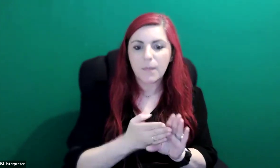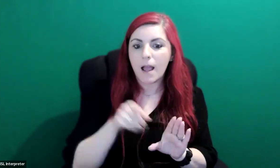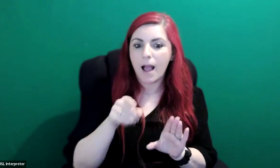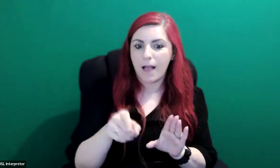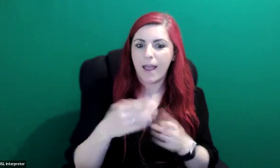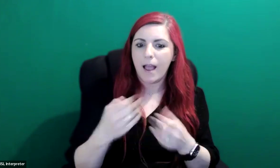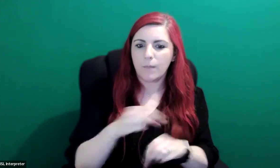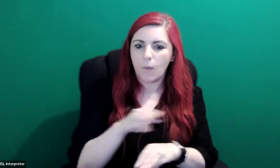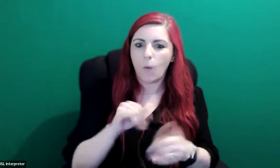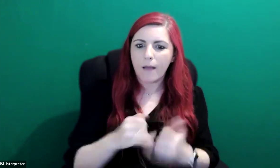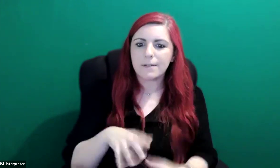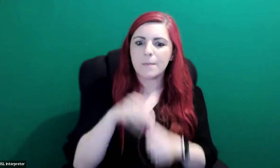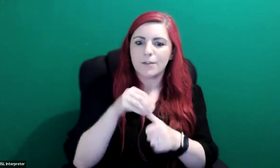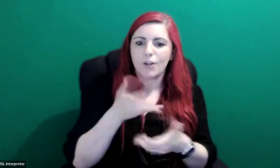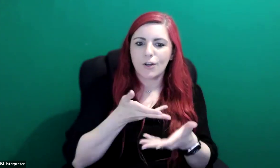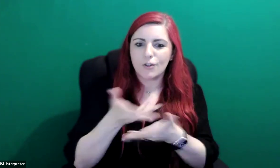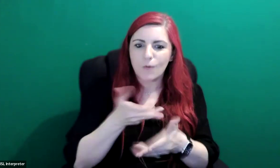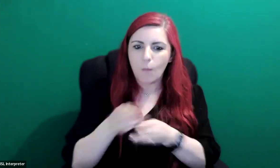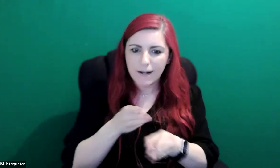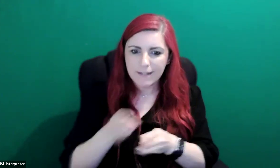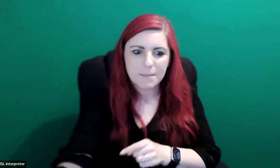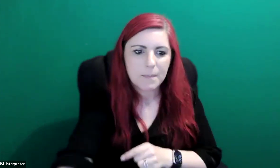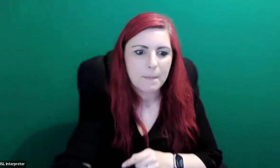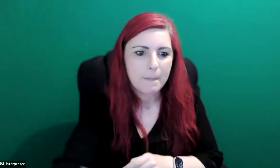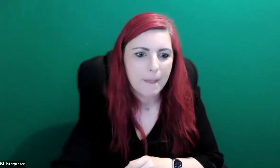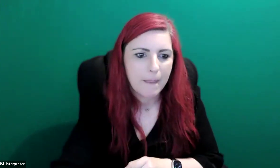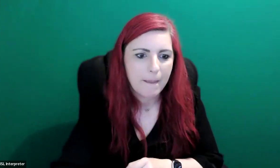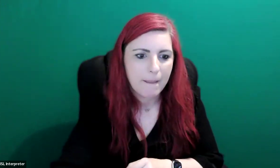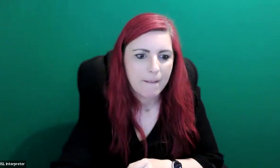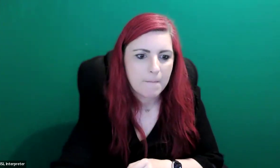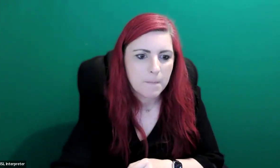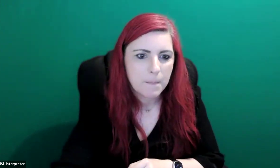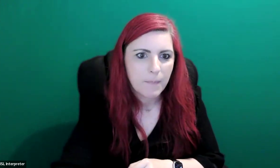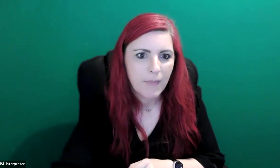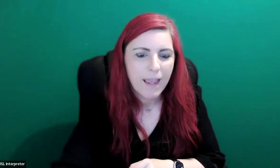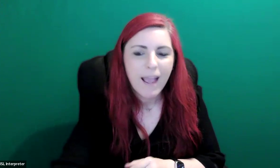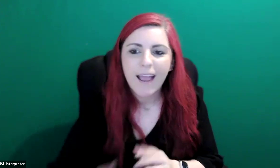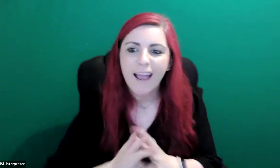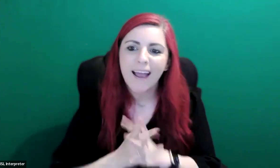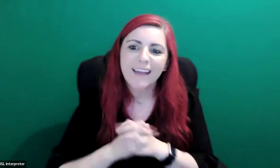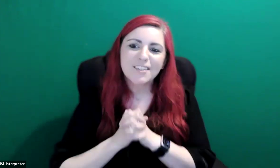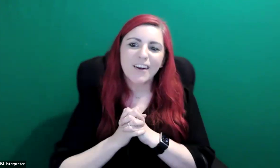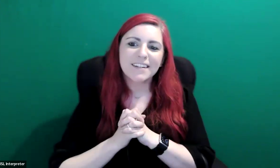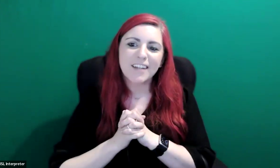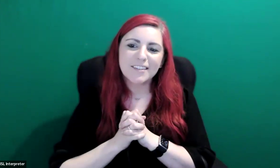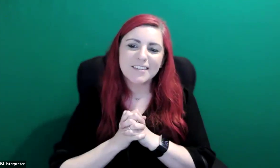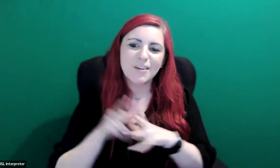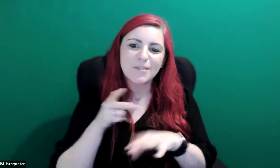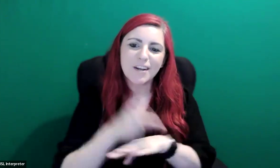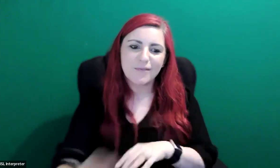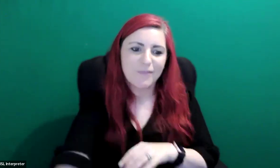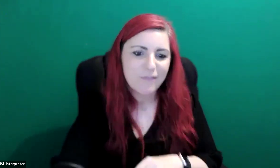has special consultative status with ECOSOC. We Shall Overcome works on both national and international